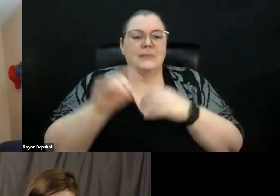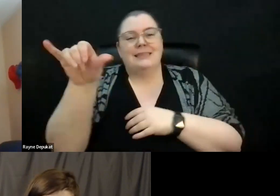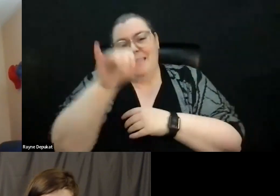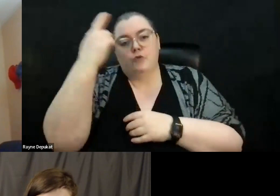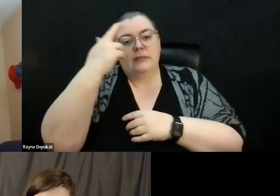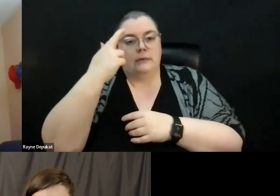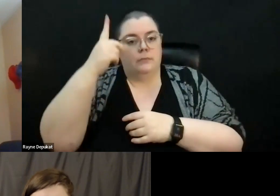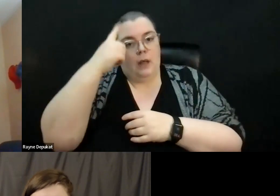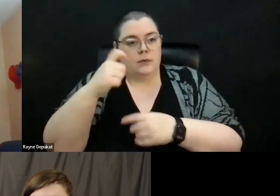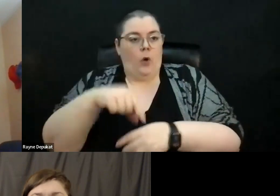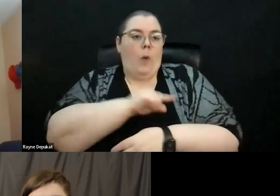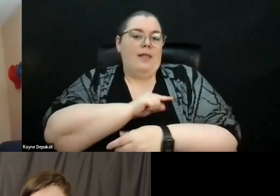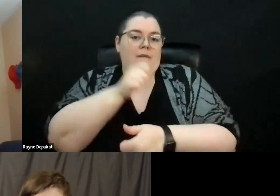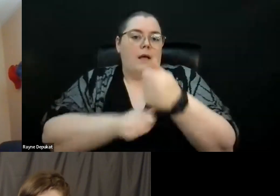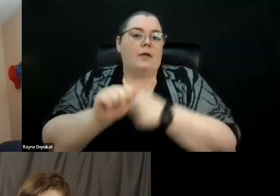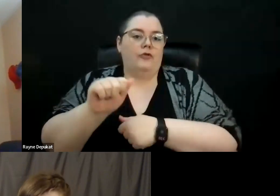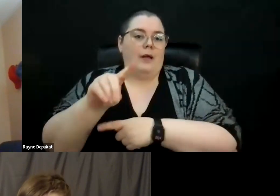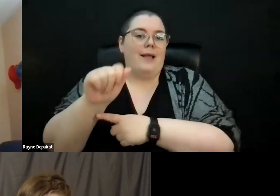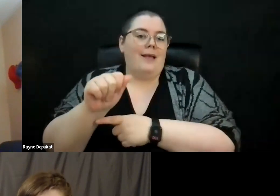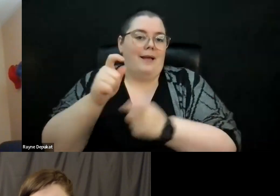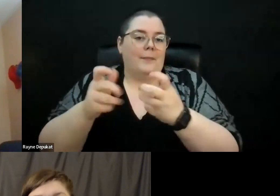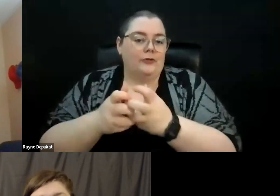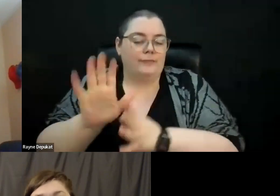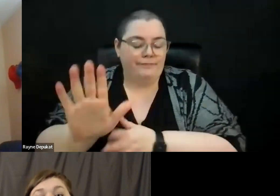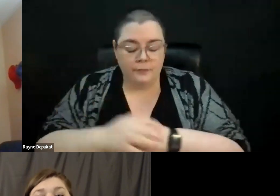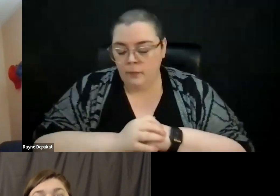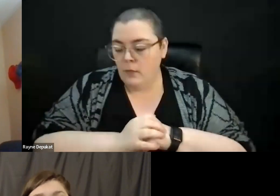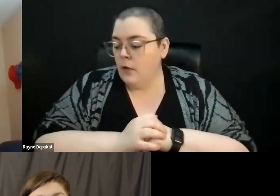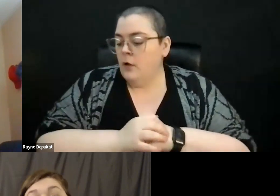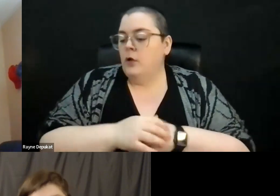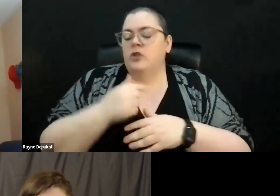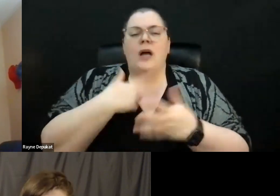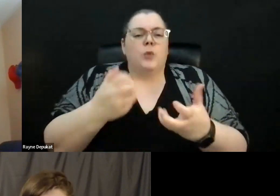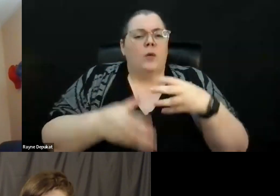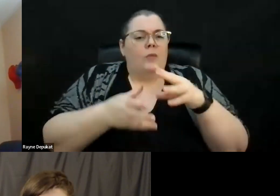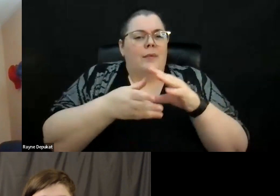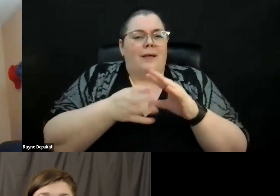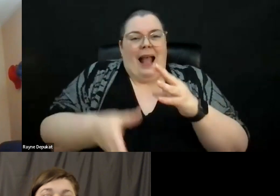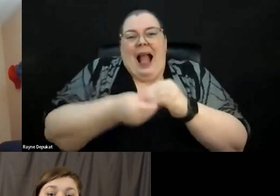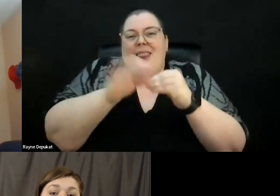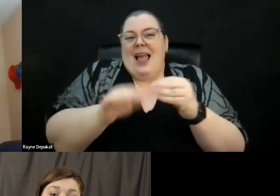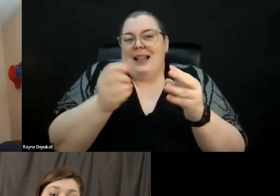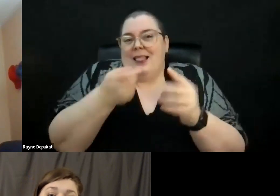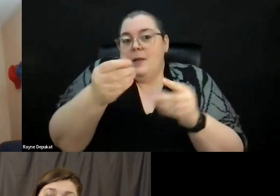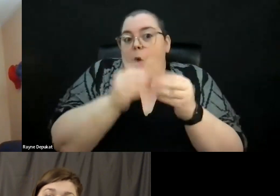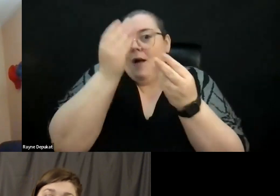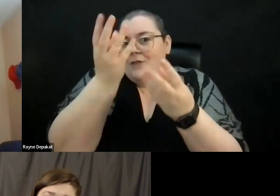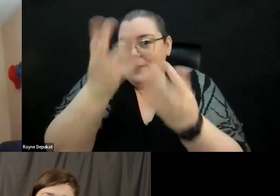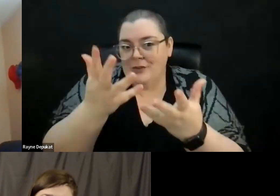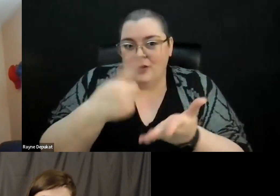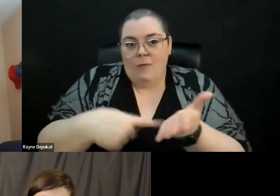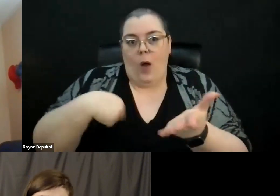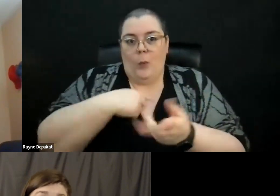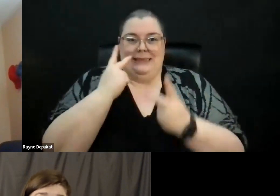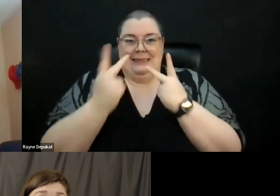person. For the same reasons, because they qualify under ADA accommodations. So I do wanted